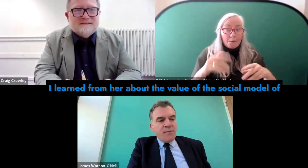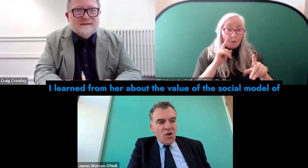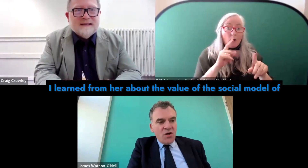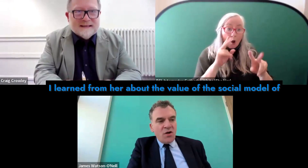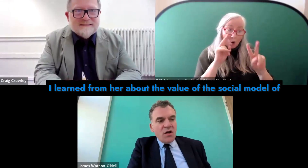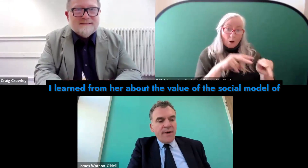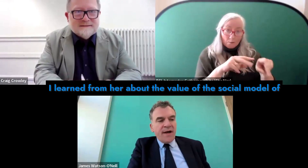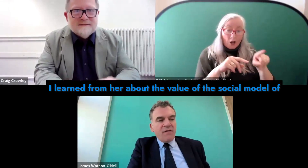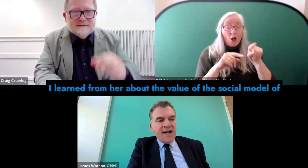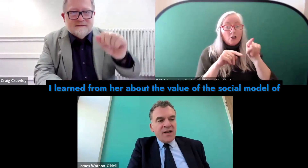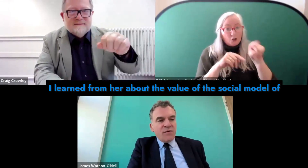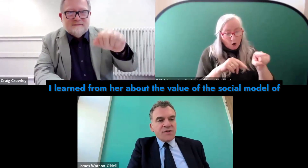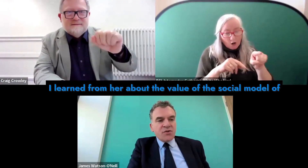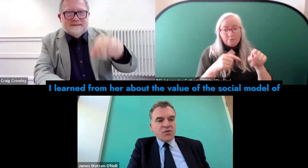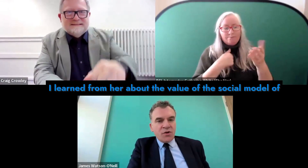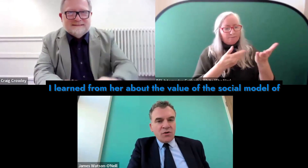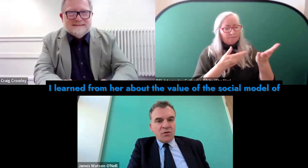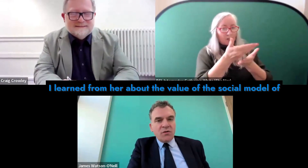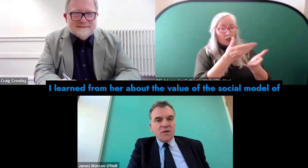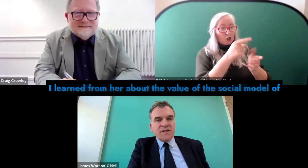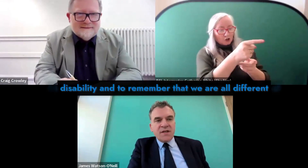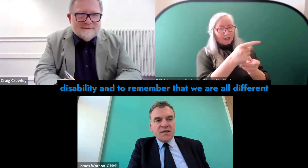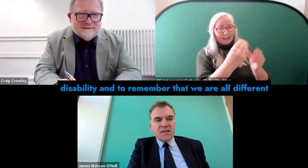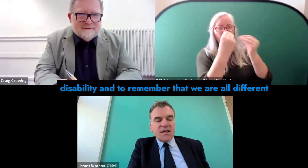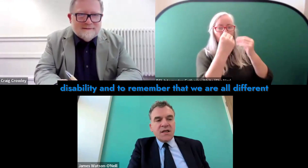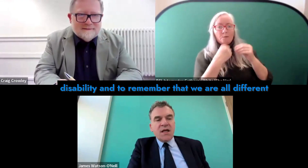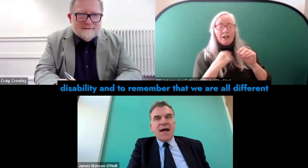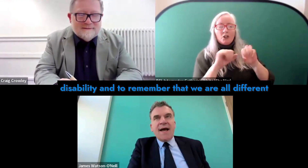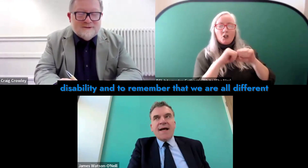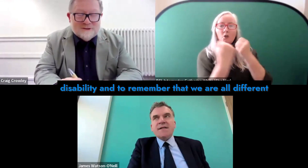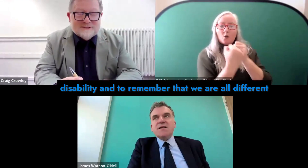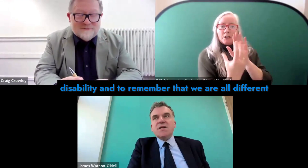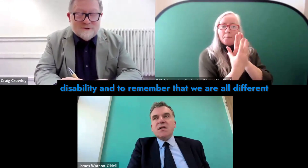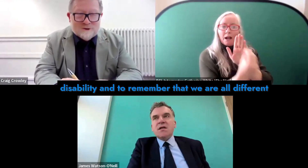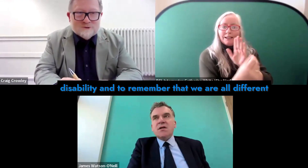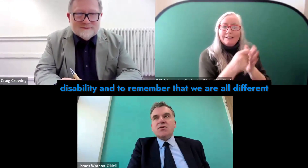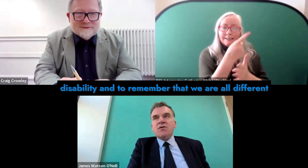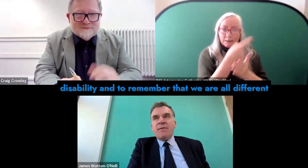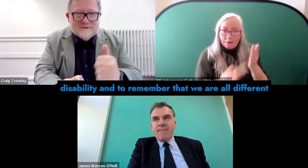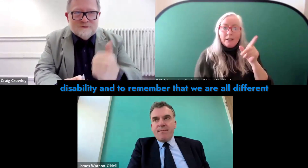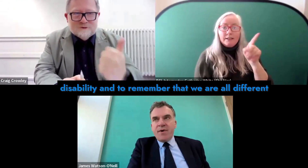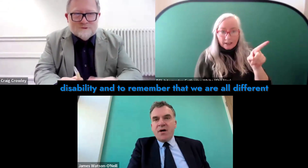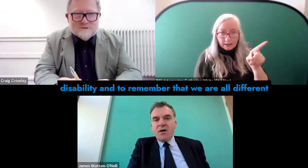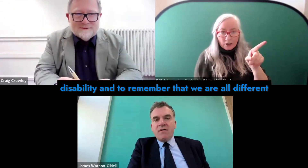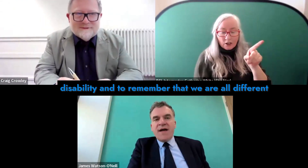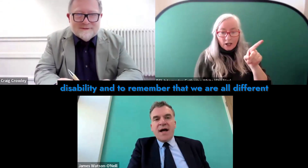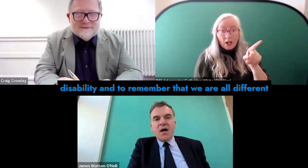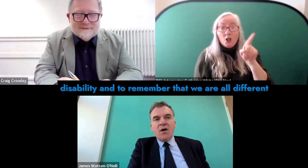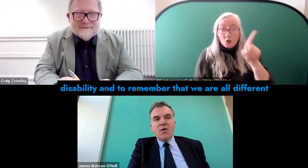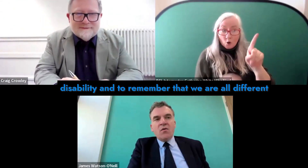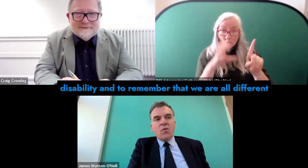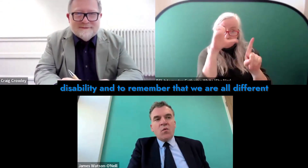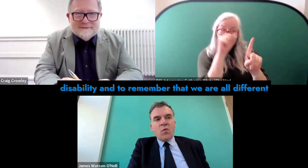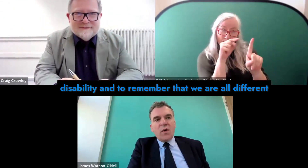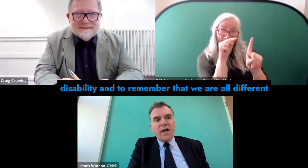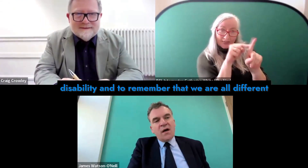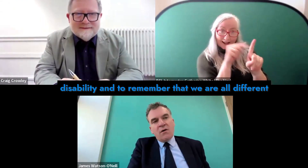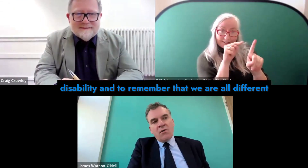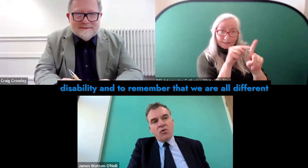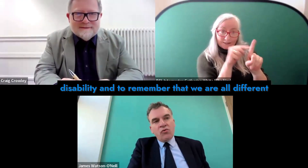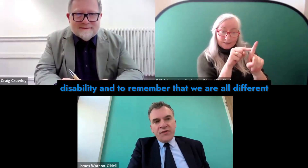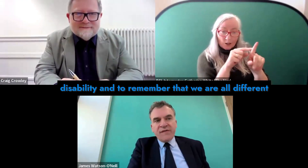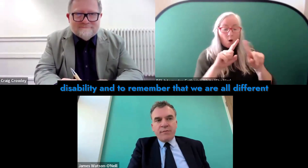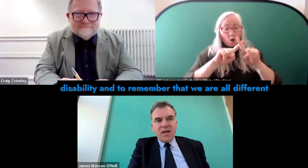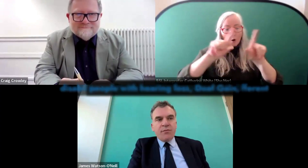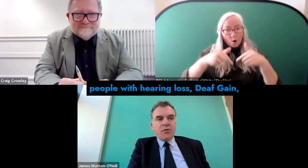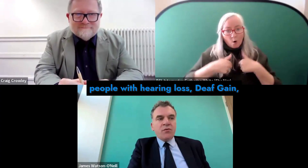I learned from her about the value of the social model of disability, and to remember that we